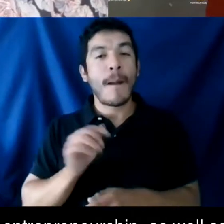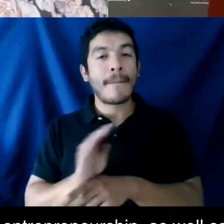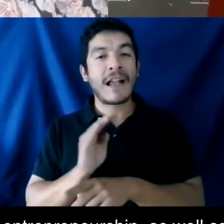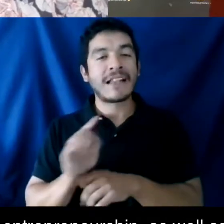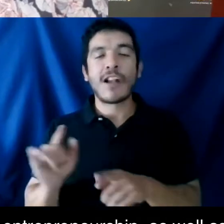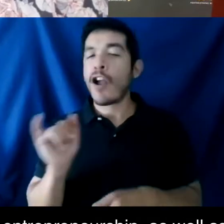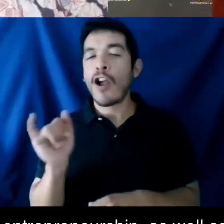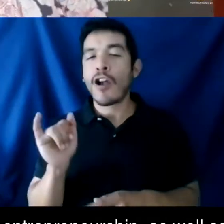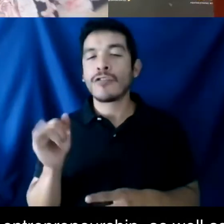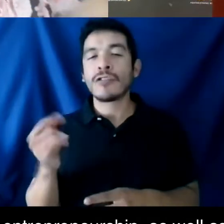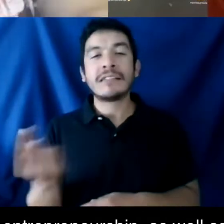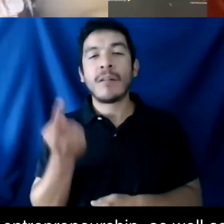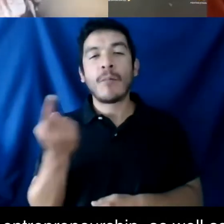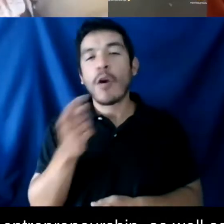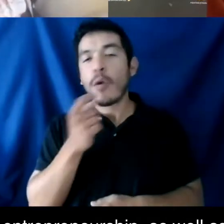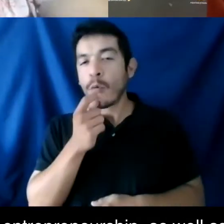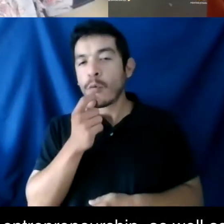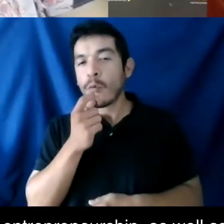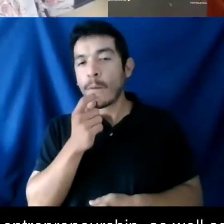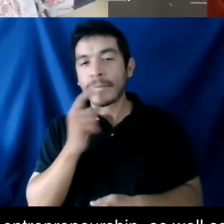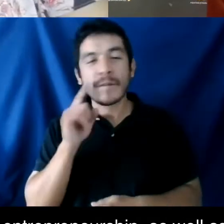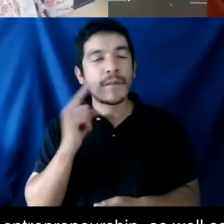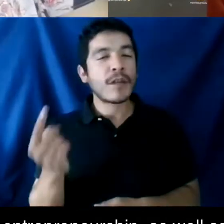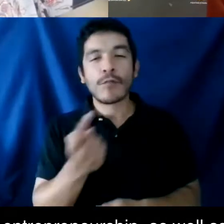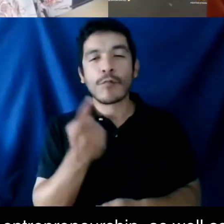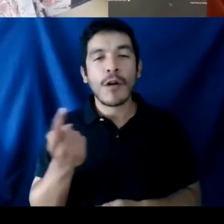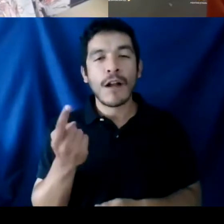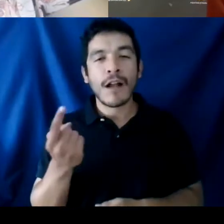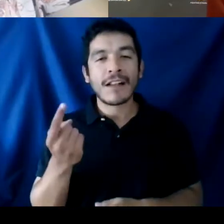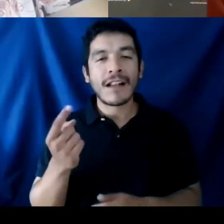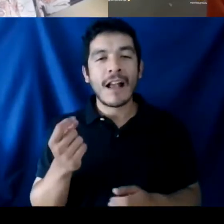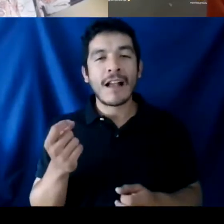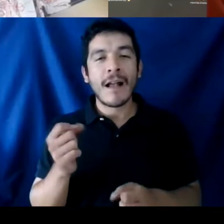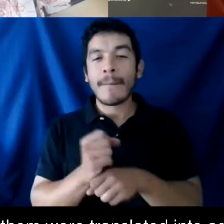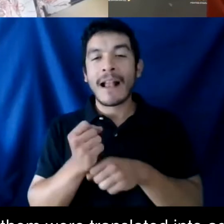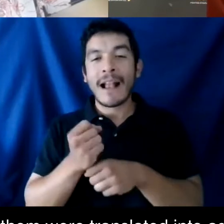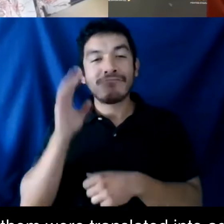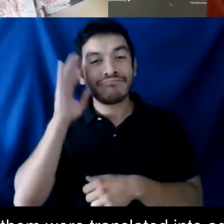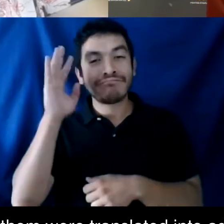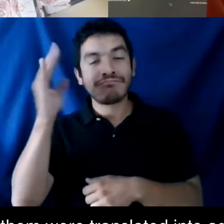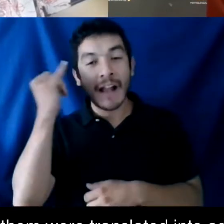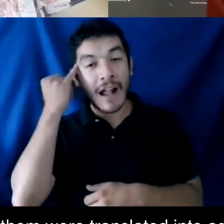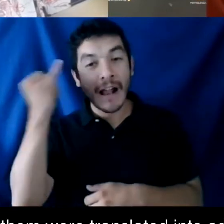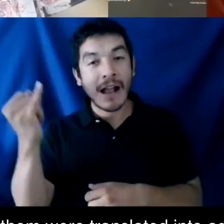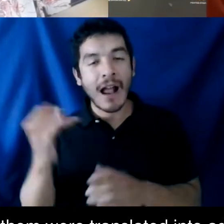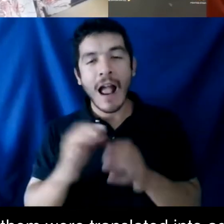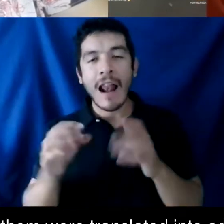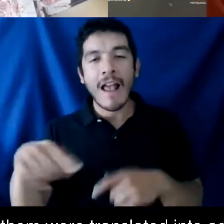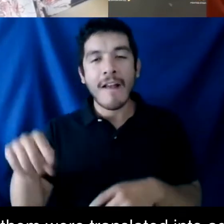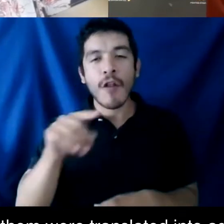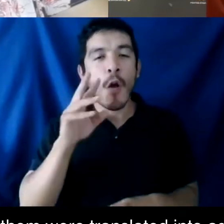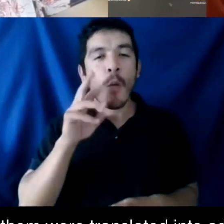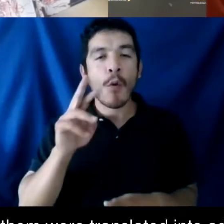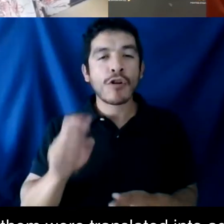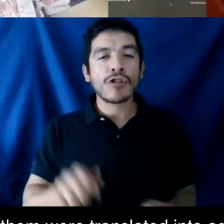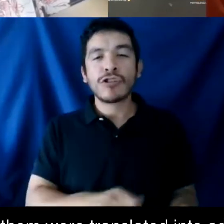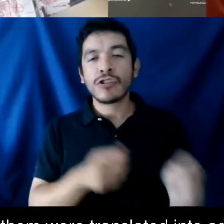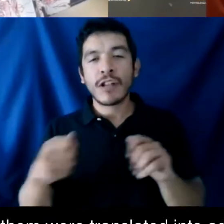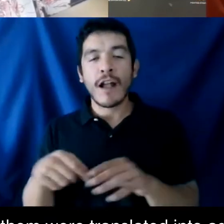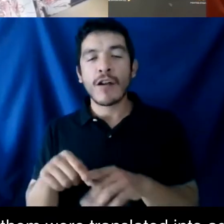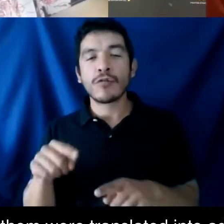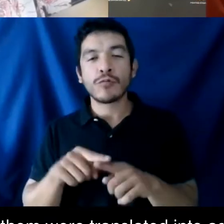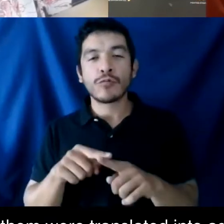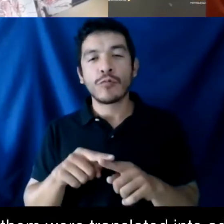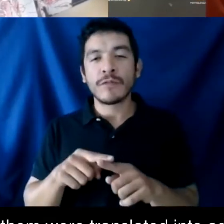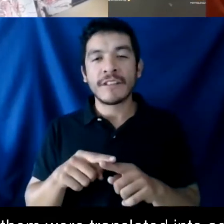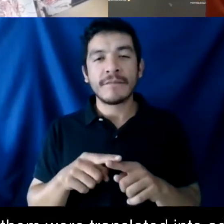being someone who was always coming up with ideas. Uh, a lot of them were translated into